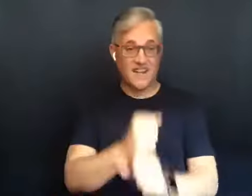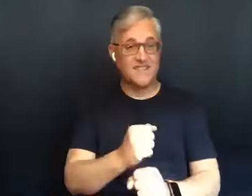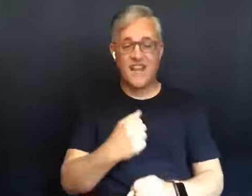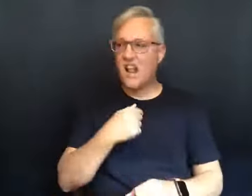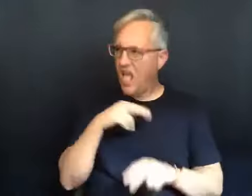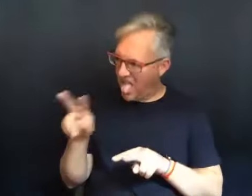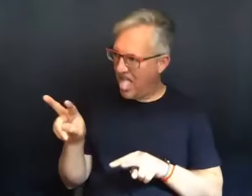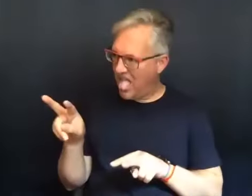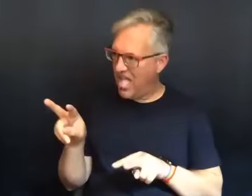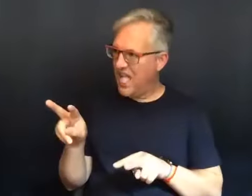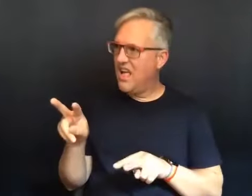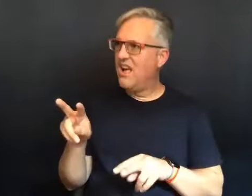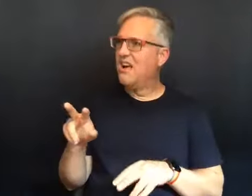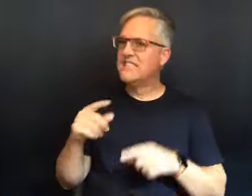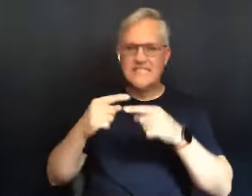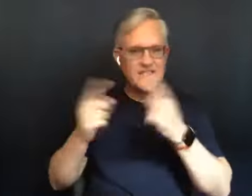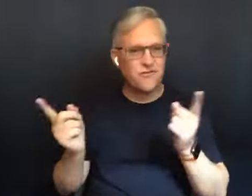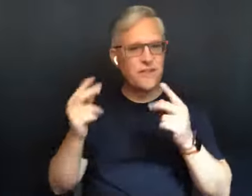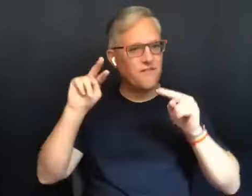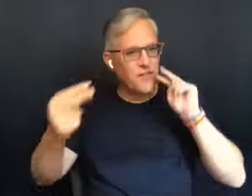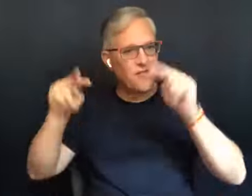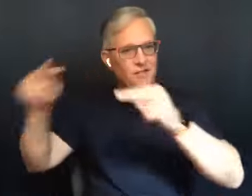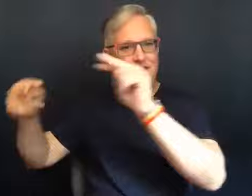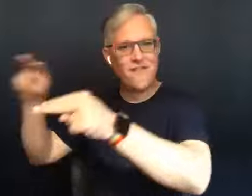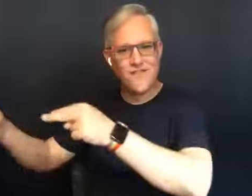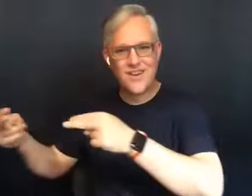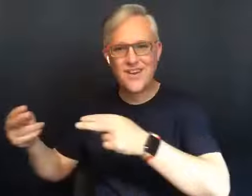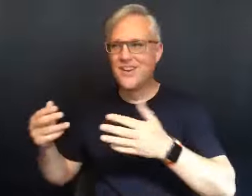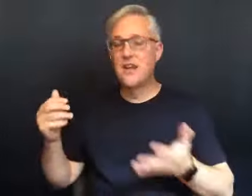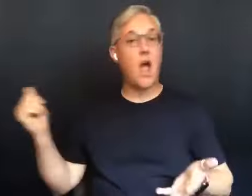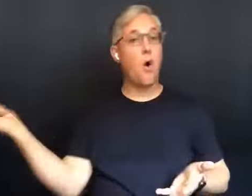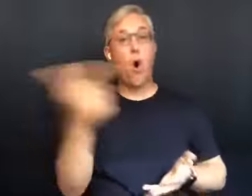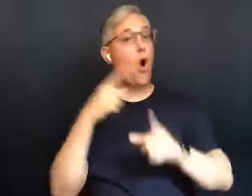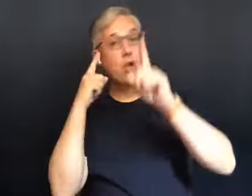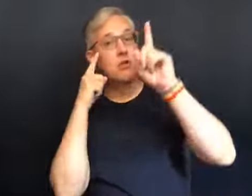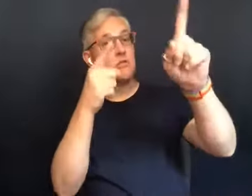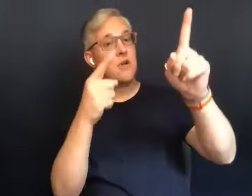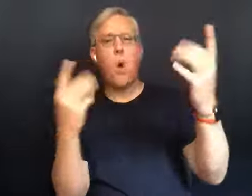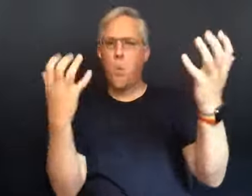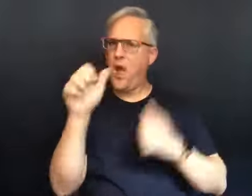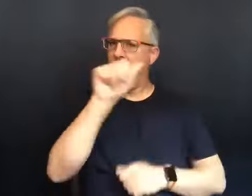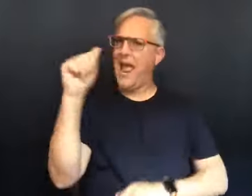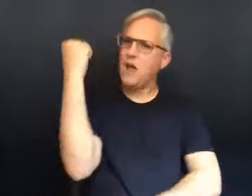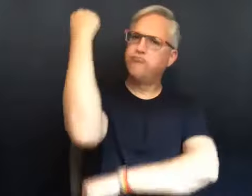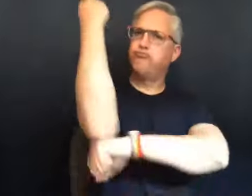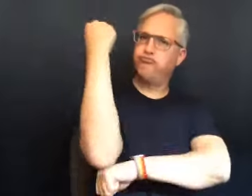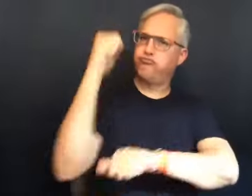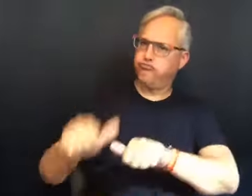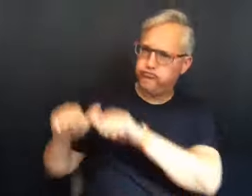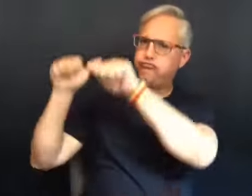this particular, in favor or opposed to the recommendation. And it was just fascinating to me to understand that